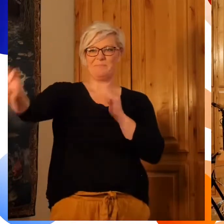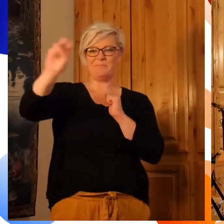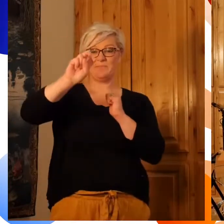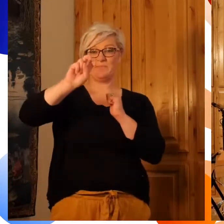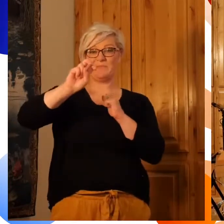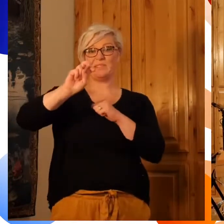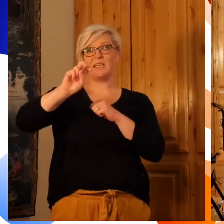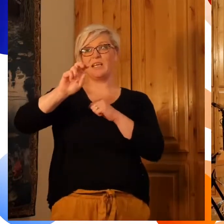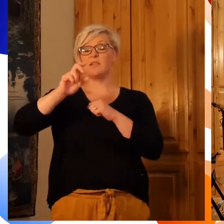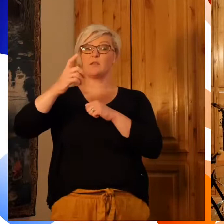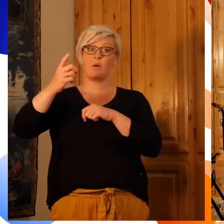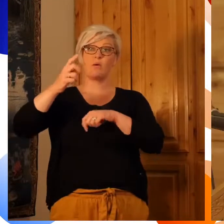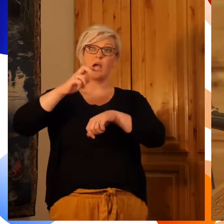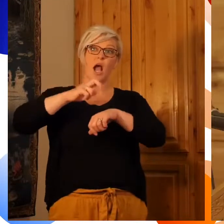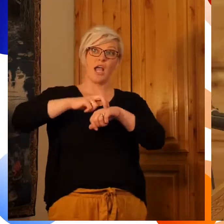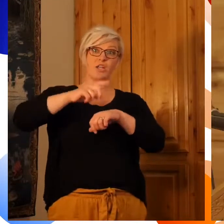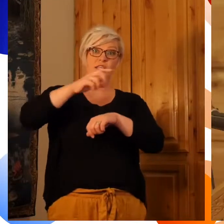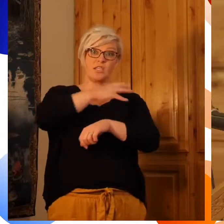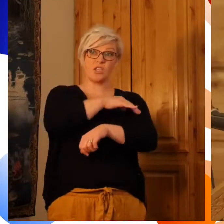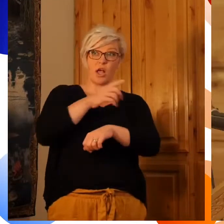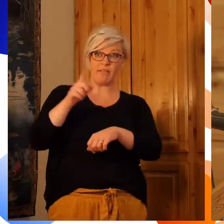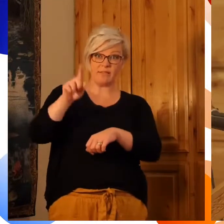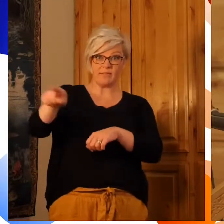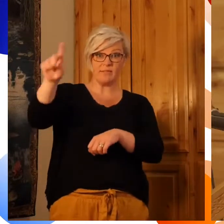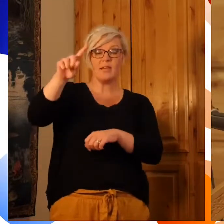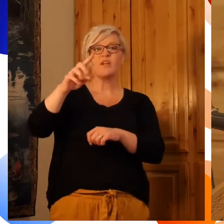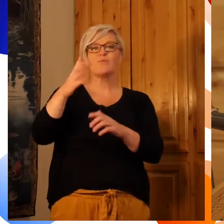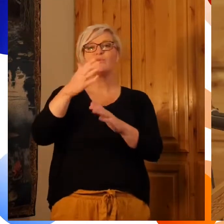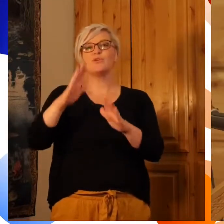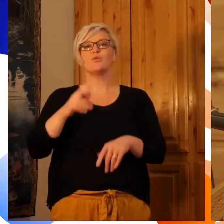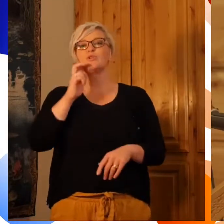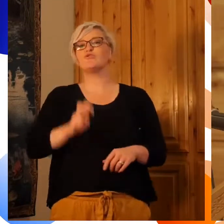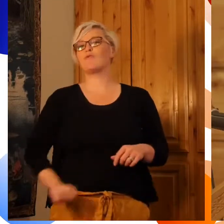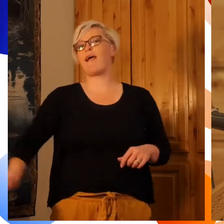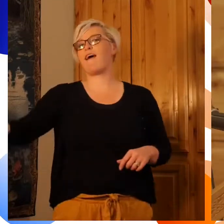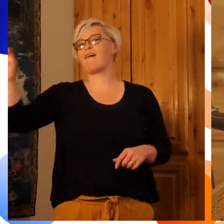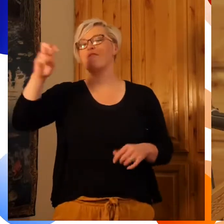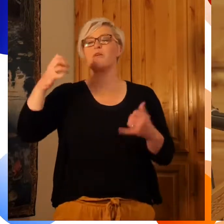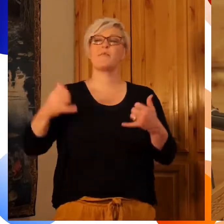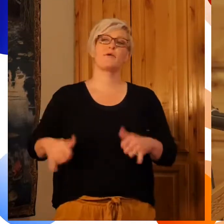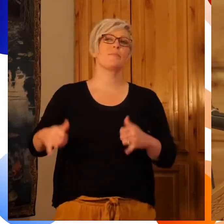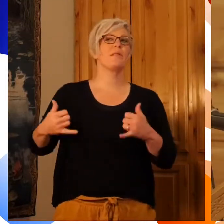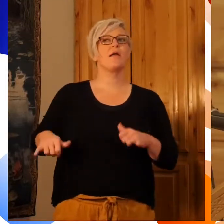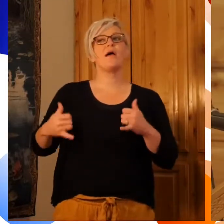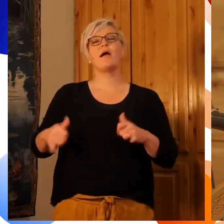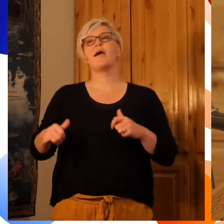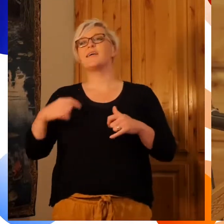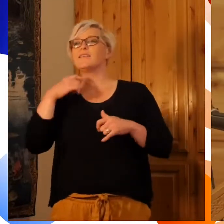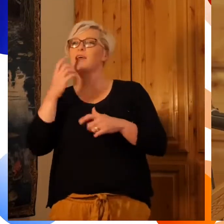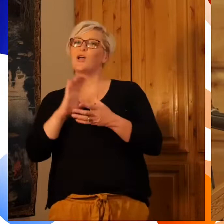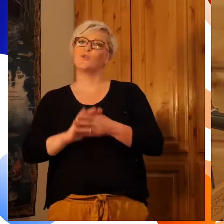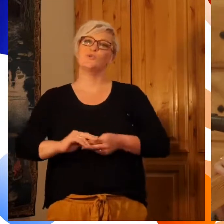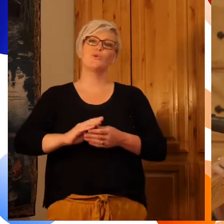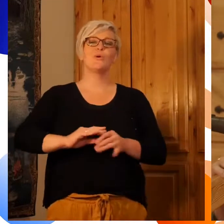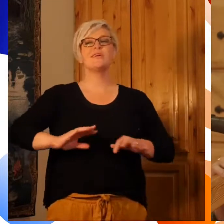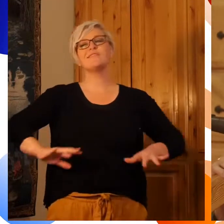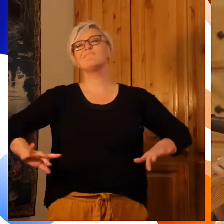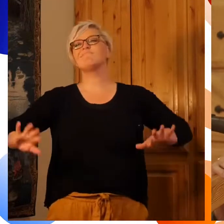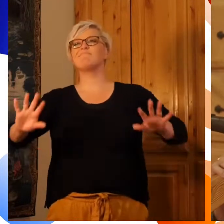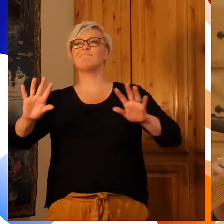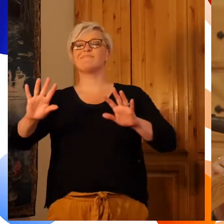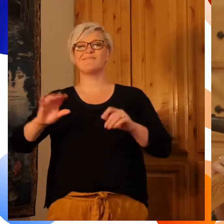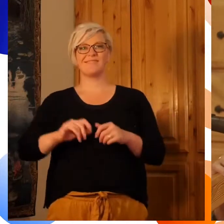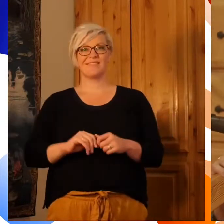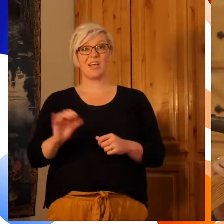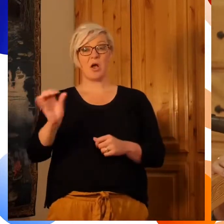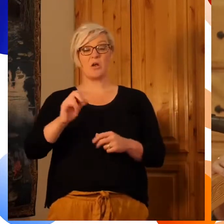Scotland, musicians would travel the countryside and they would play their harps and tell stories. And it's also called a lever